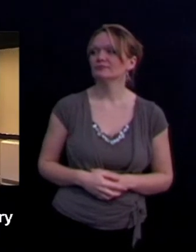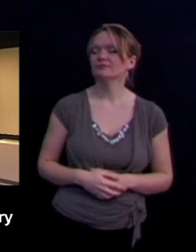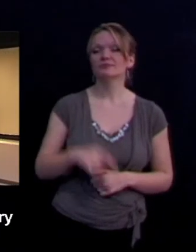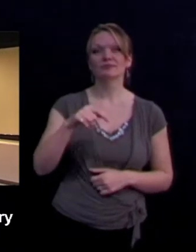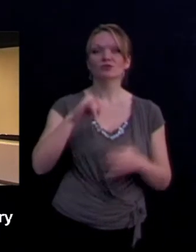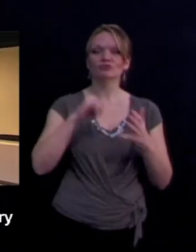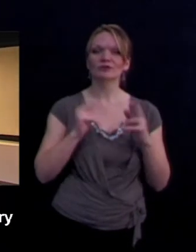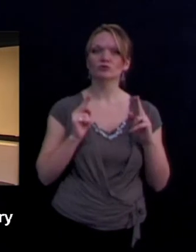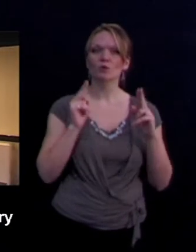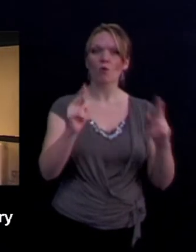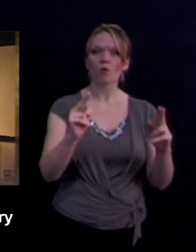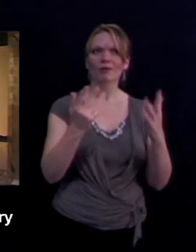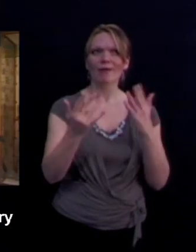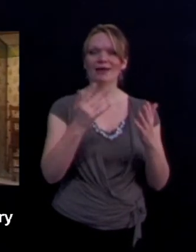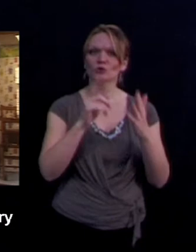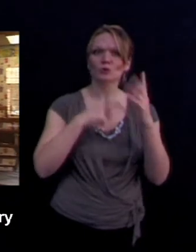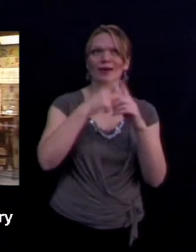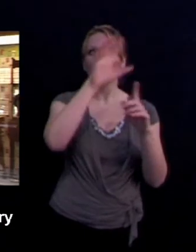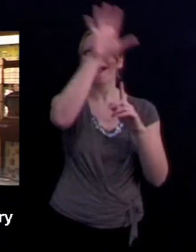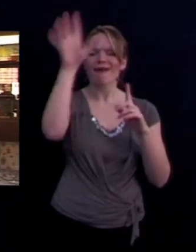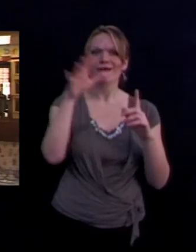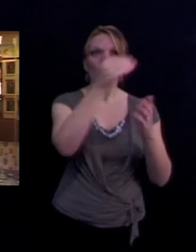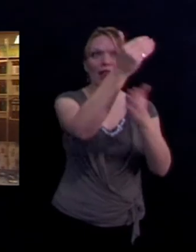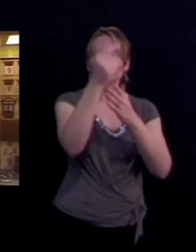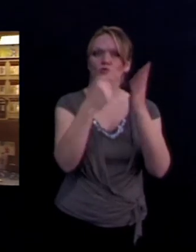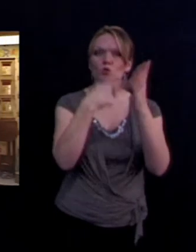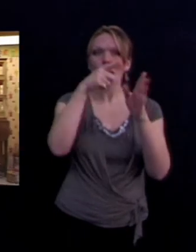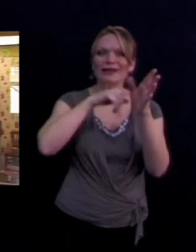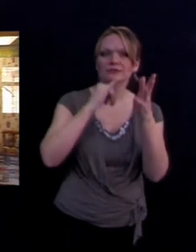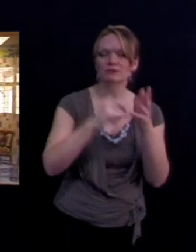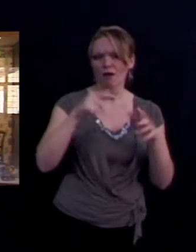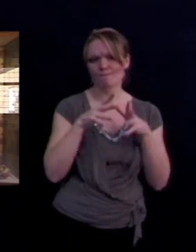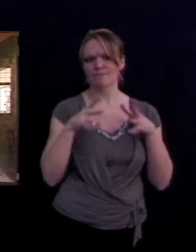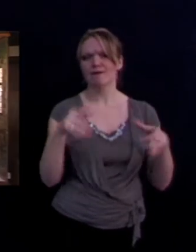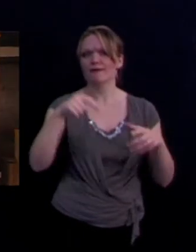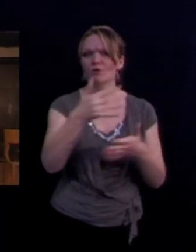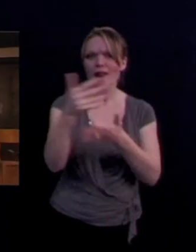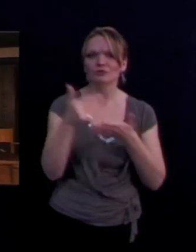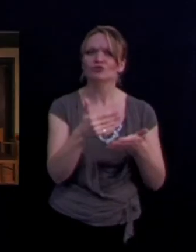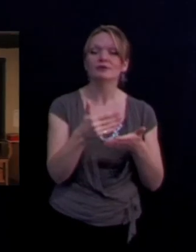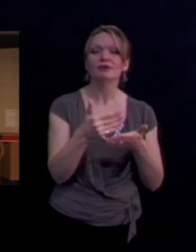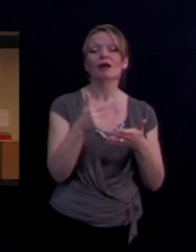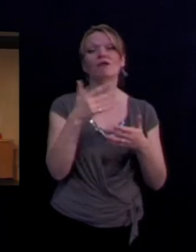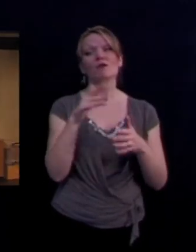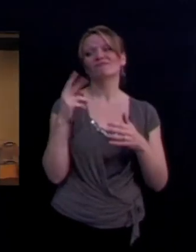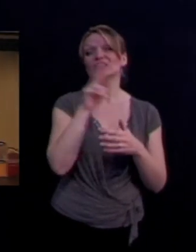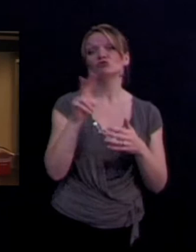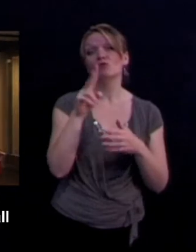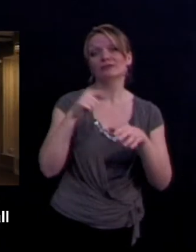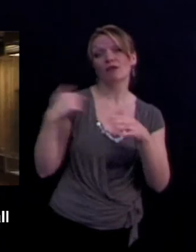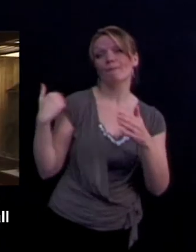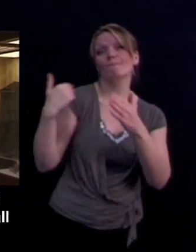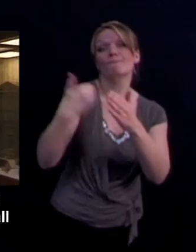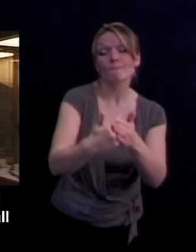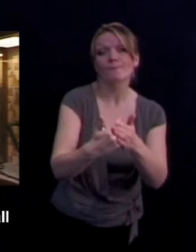Strangers' Hall has one of the largest toy collections in the country. The toys on display date from Victorian times onward and is just a selection